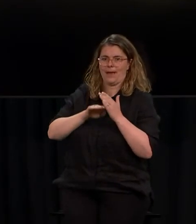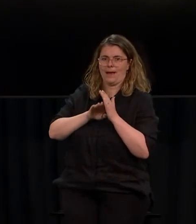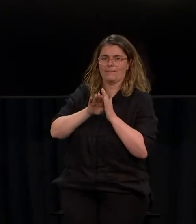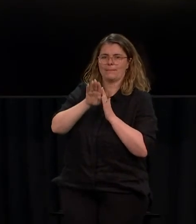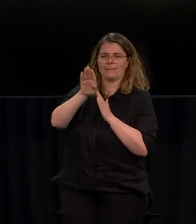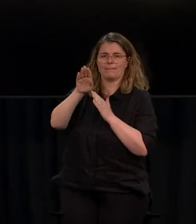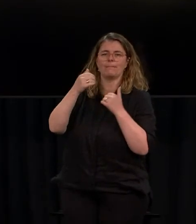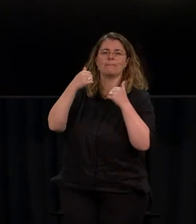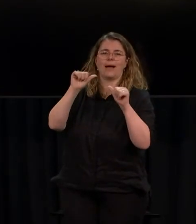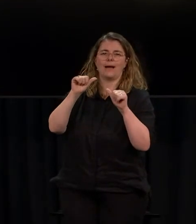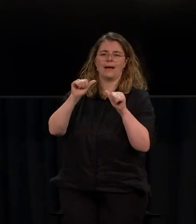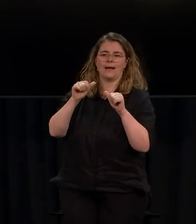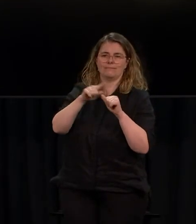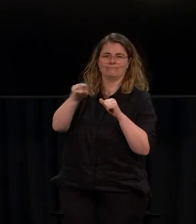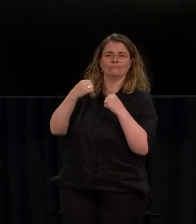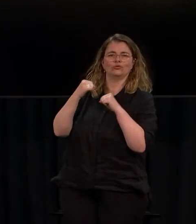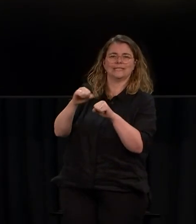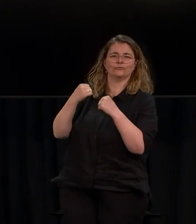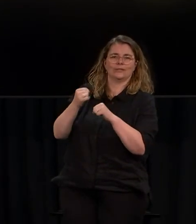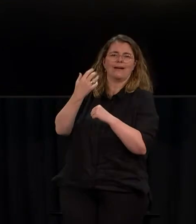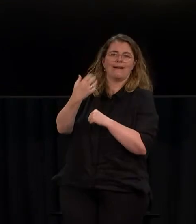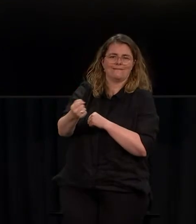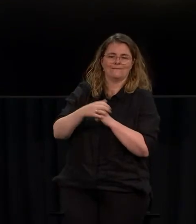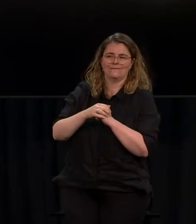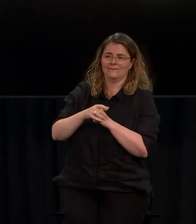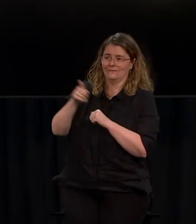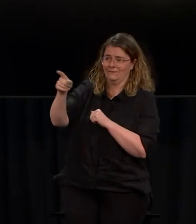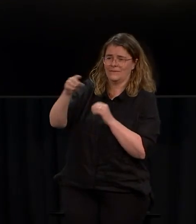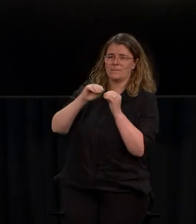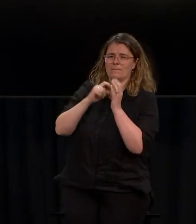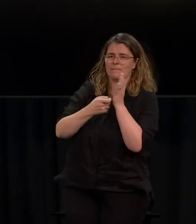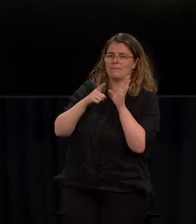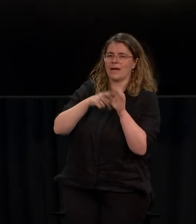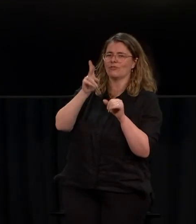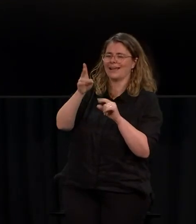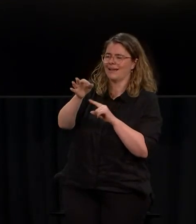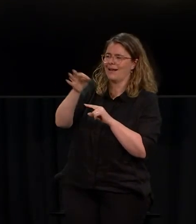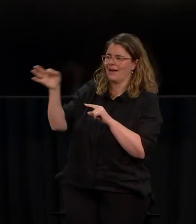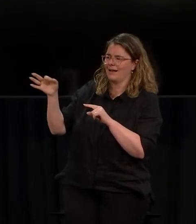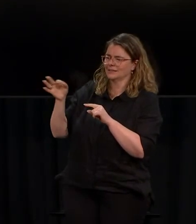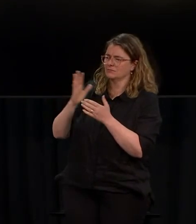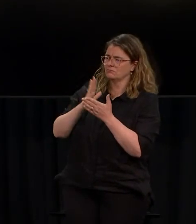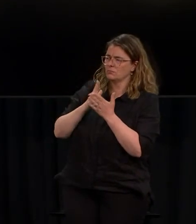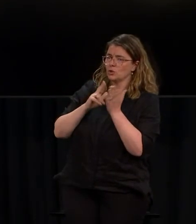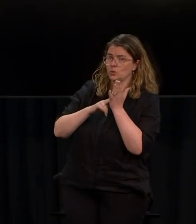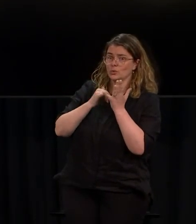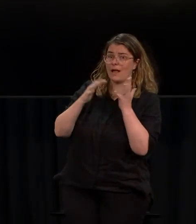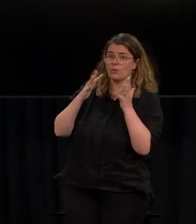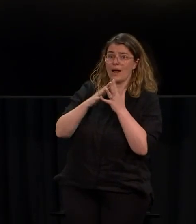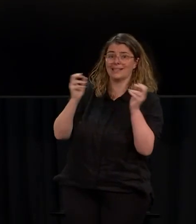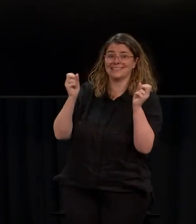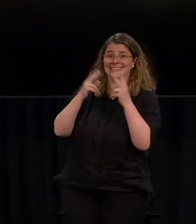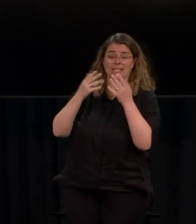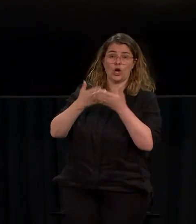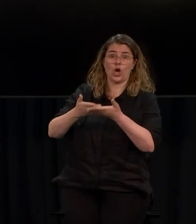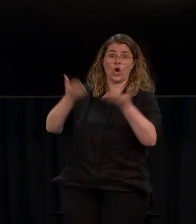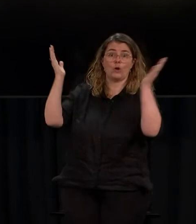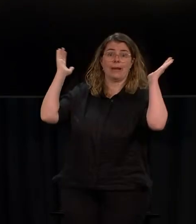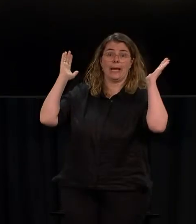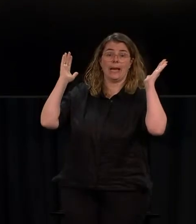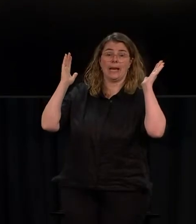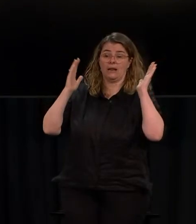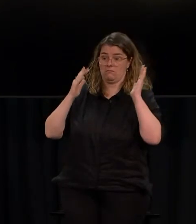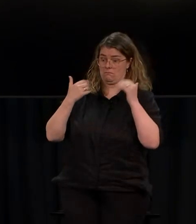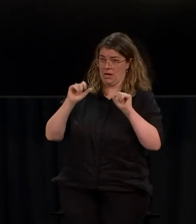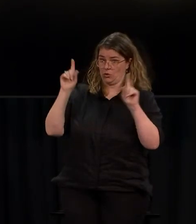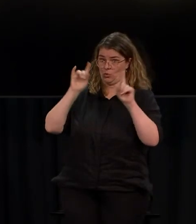more people with extra protection against COVID-19. New South Wales opening up totally its flight